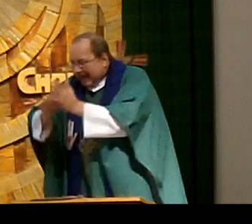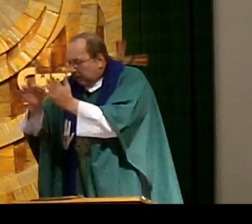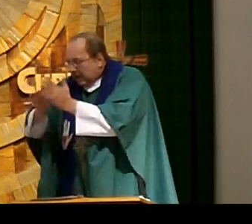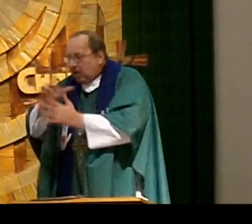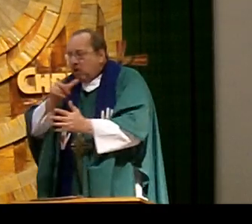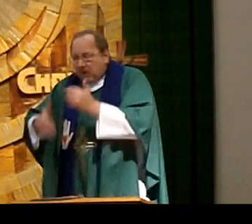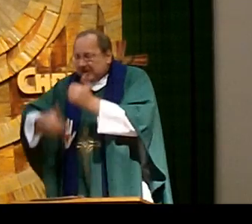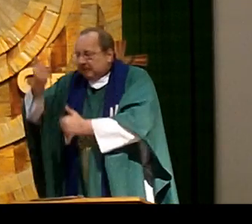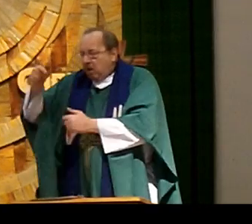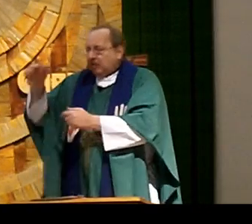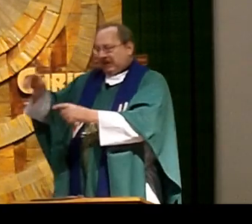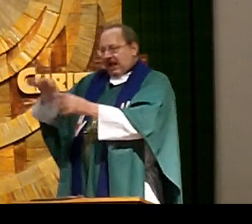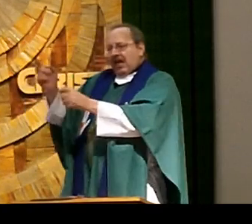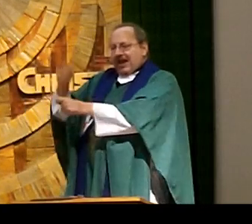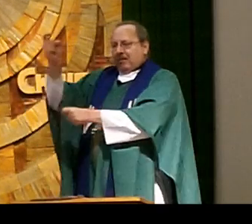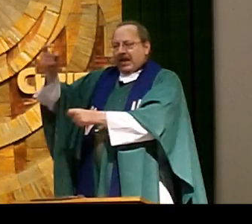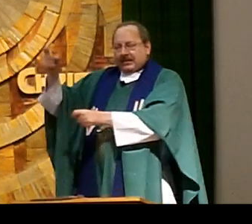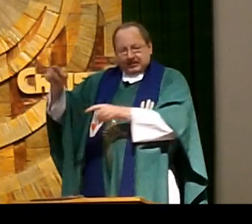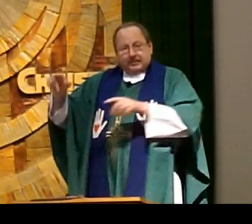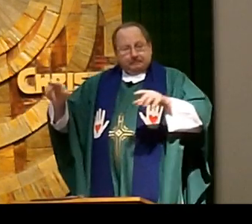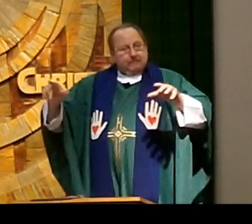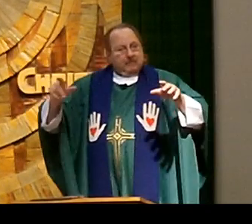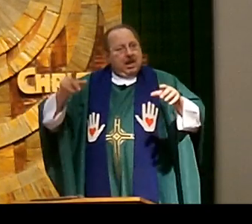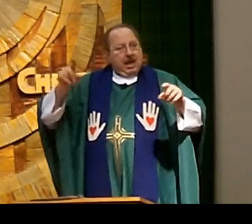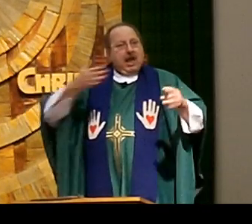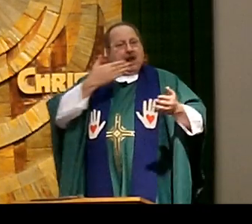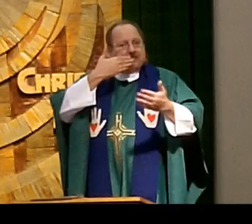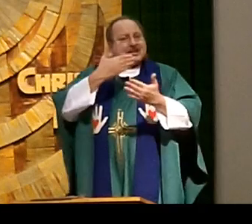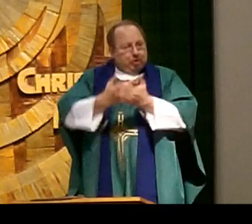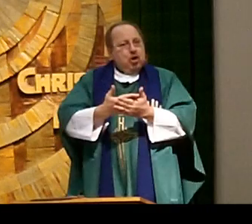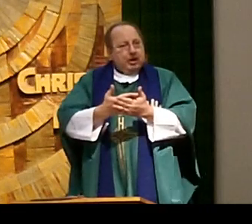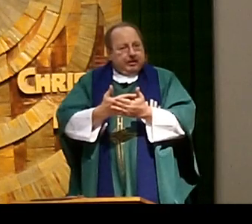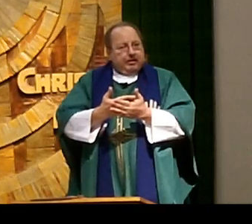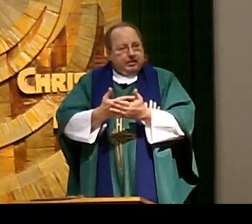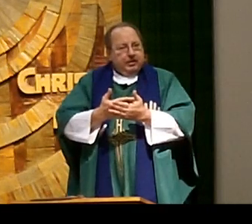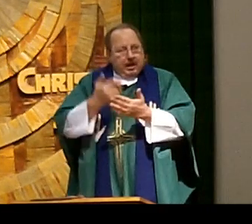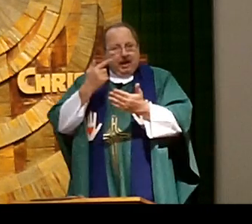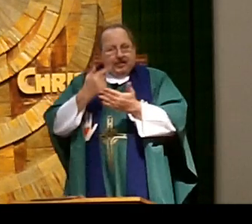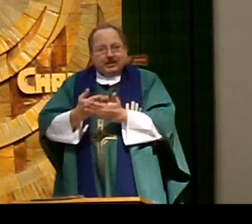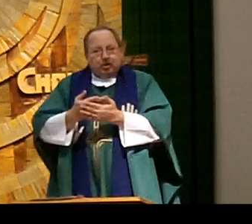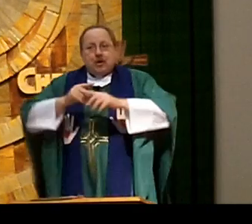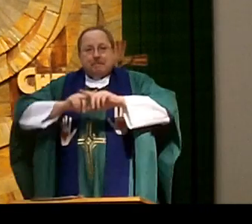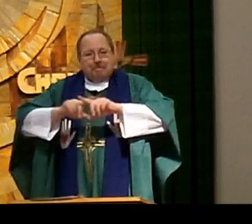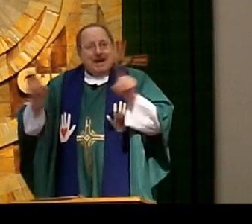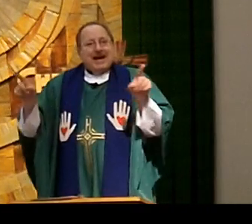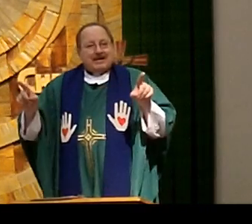count on, who has the most, that wins. And that's good.